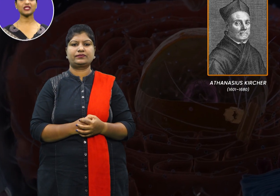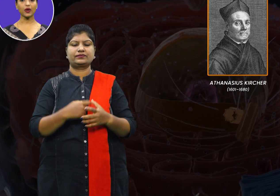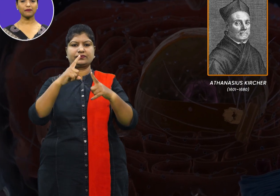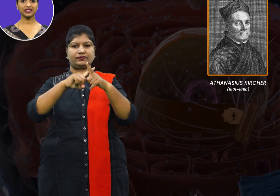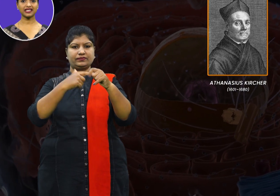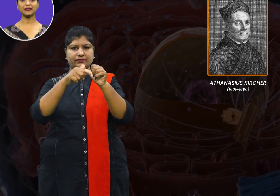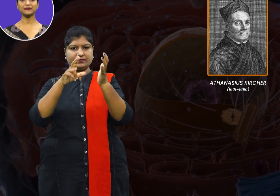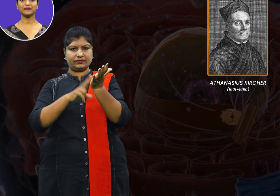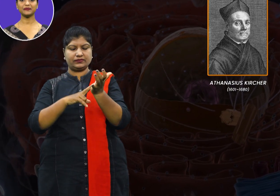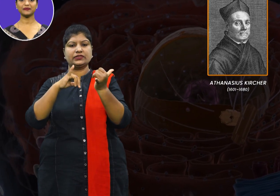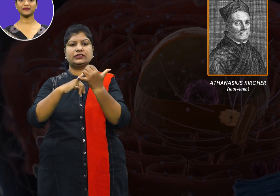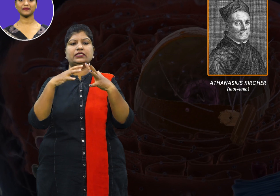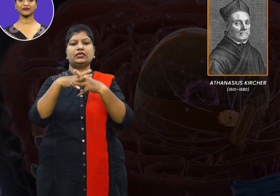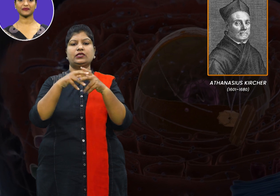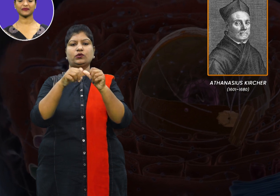Jan Swammerdam,